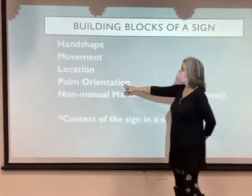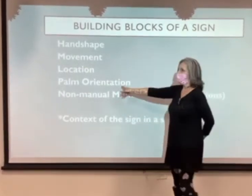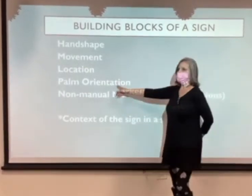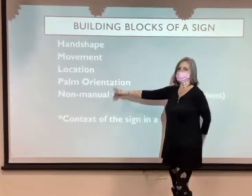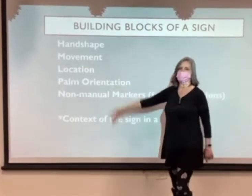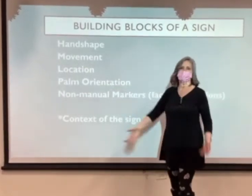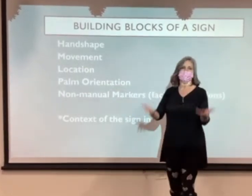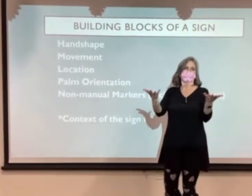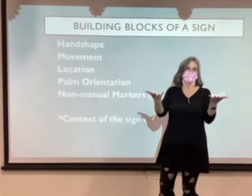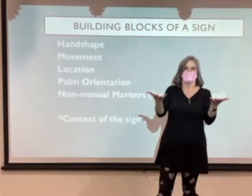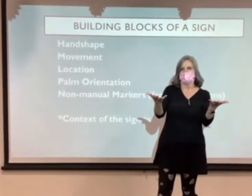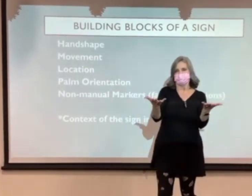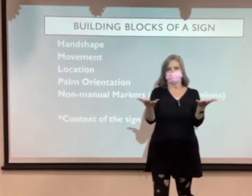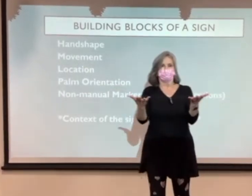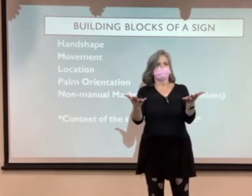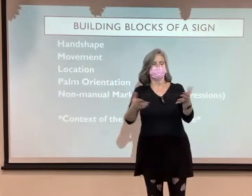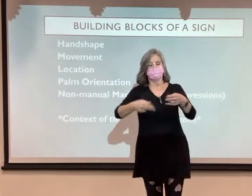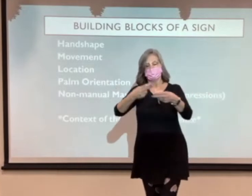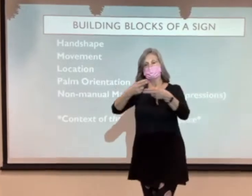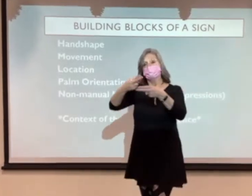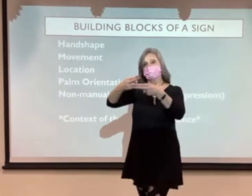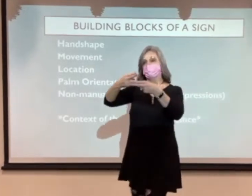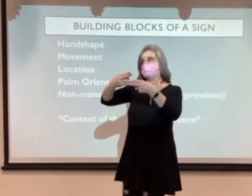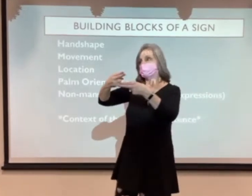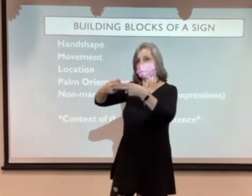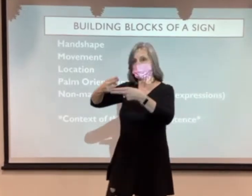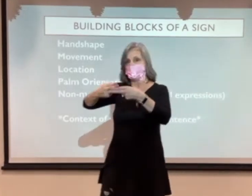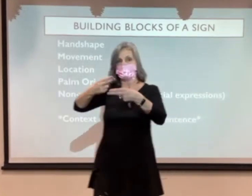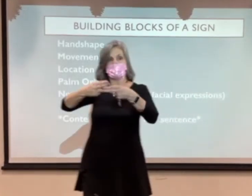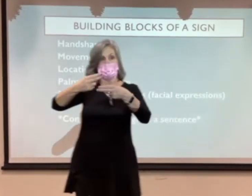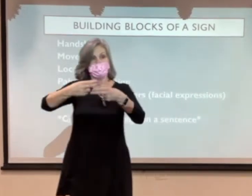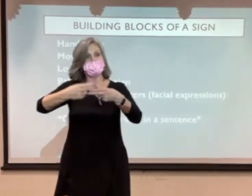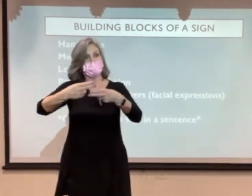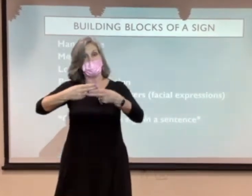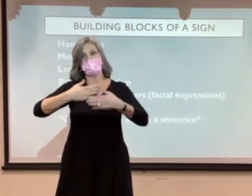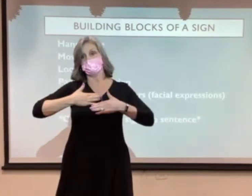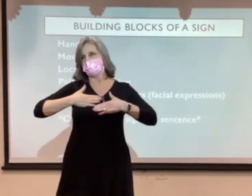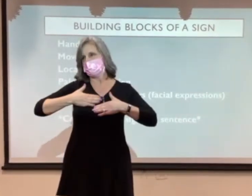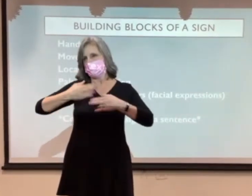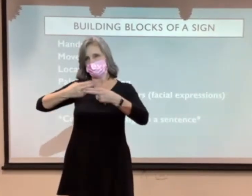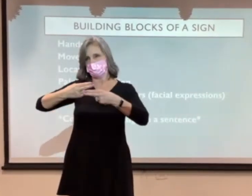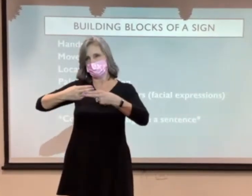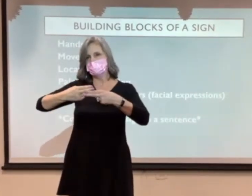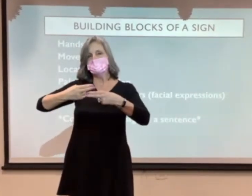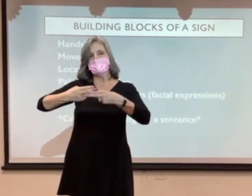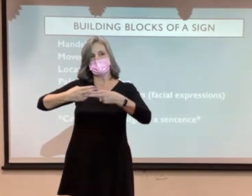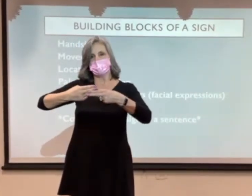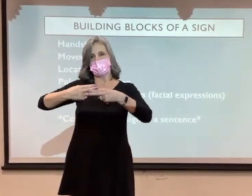Palm orientations is which way the hands are facing. So I was showing you before, this is the sign for name. My palms are facing inward. If I change